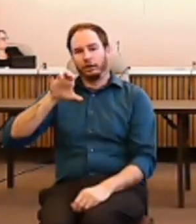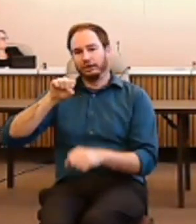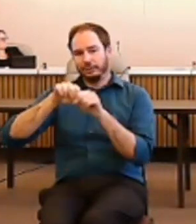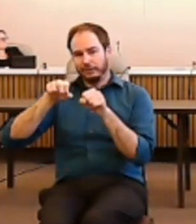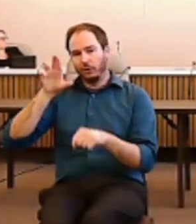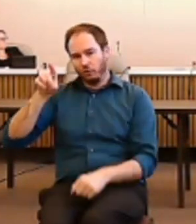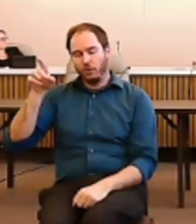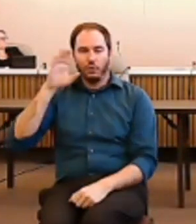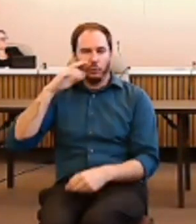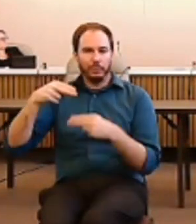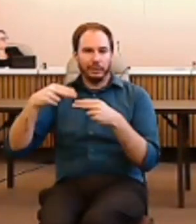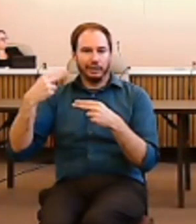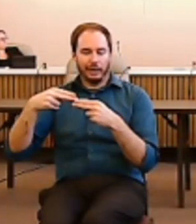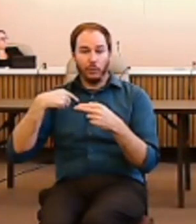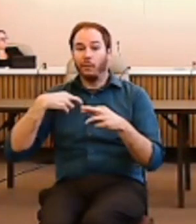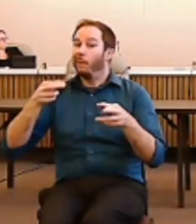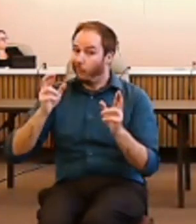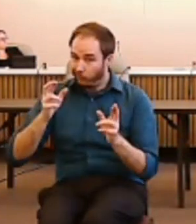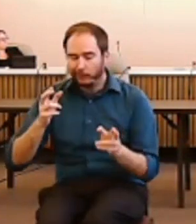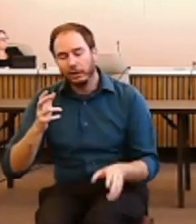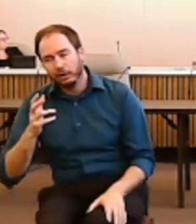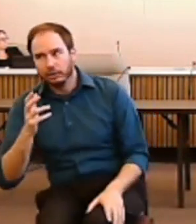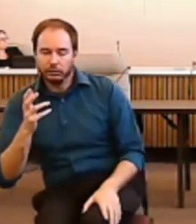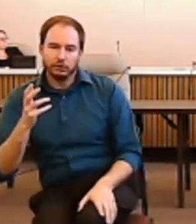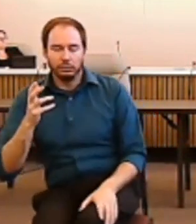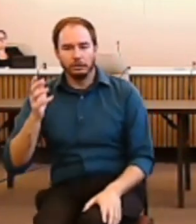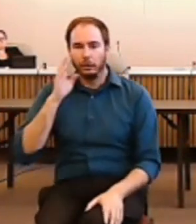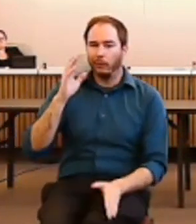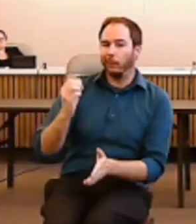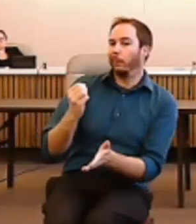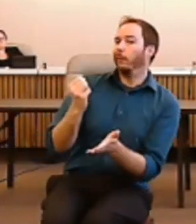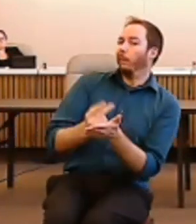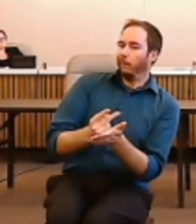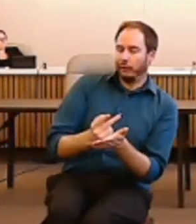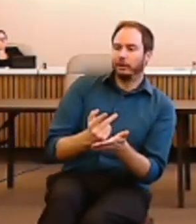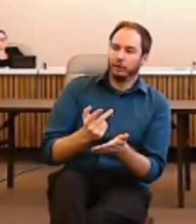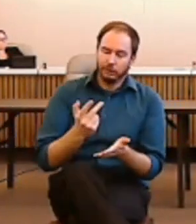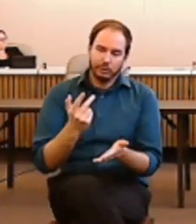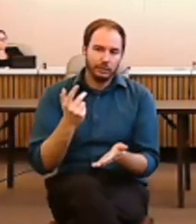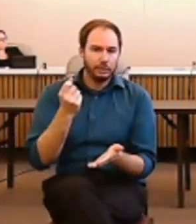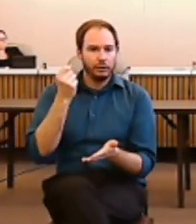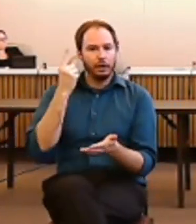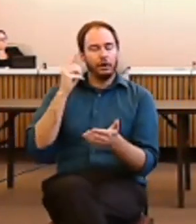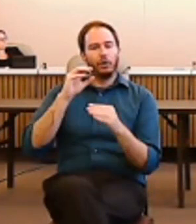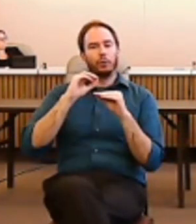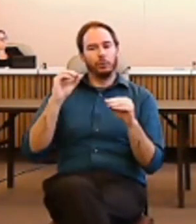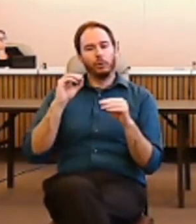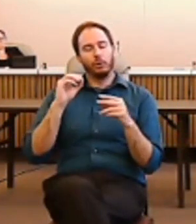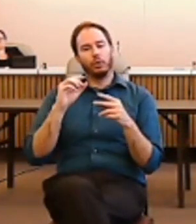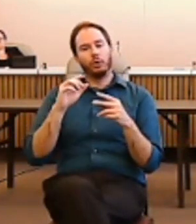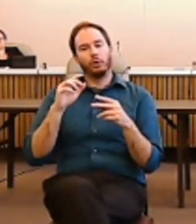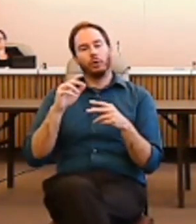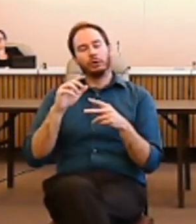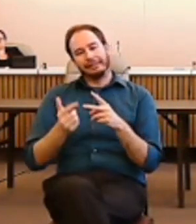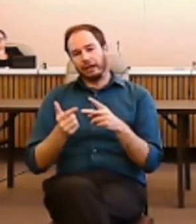entrance that would be gated. We're hoping that he will okay the no secondary gate, because